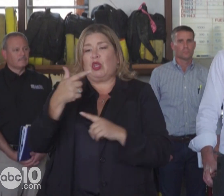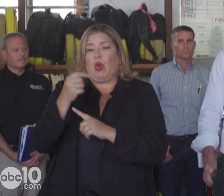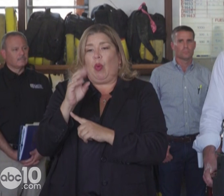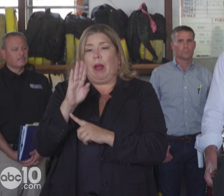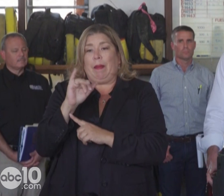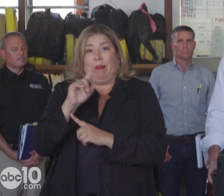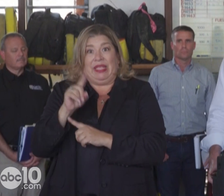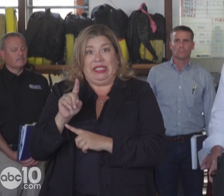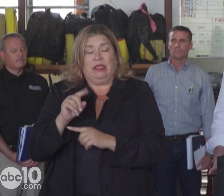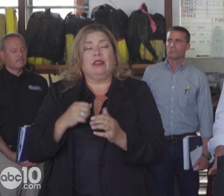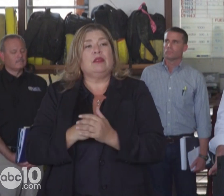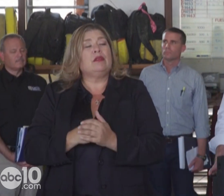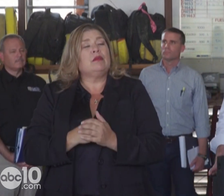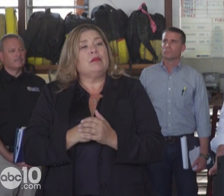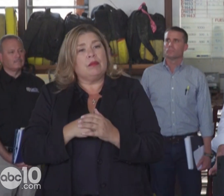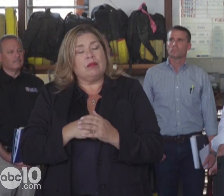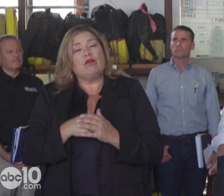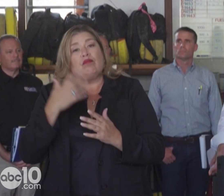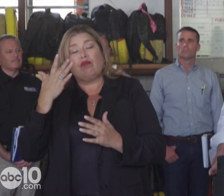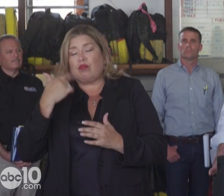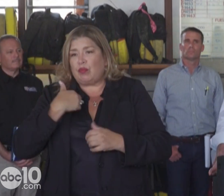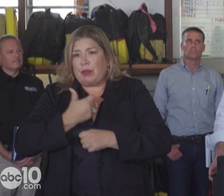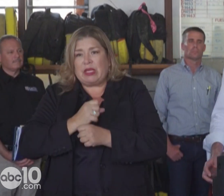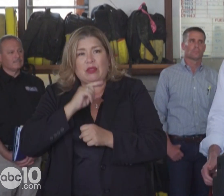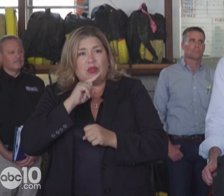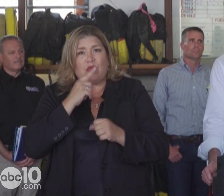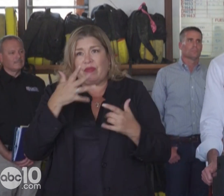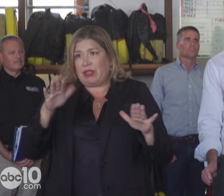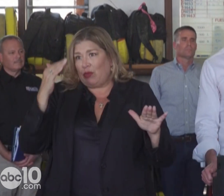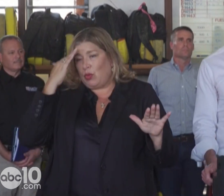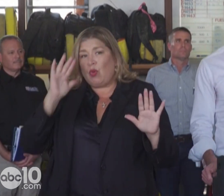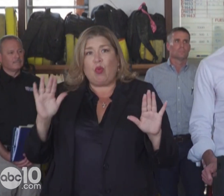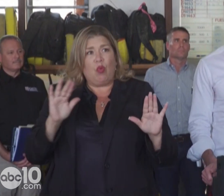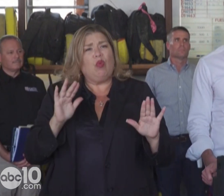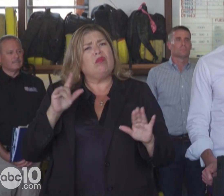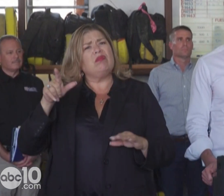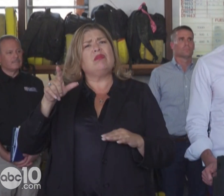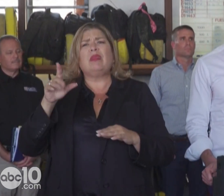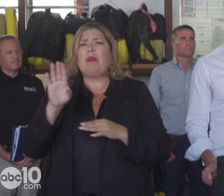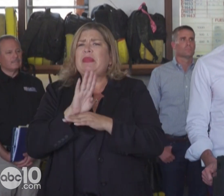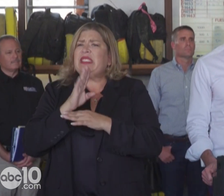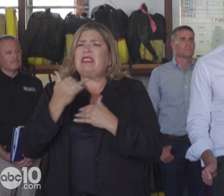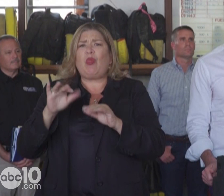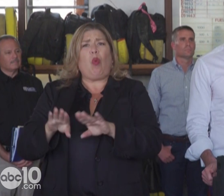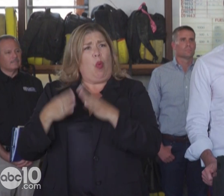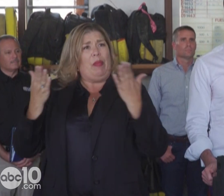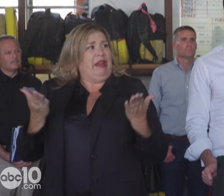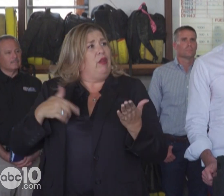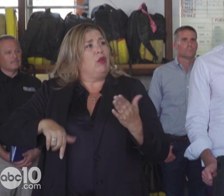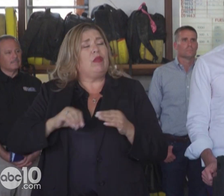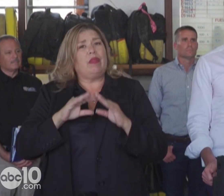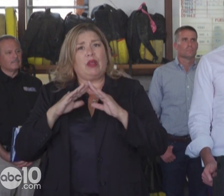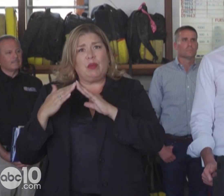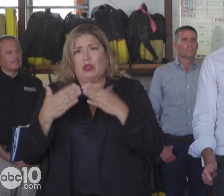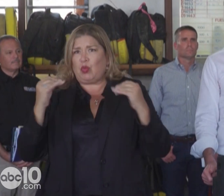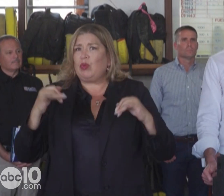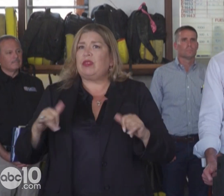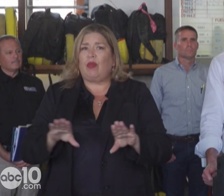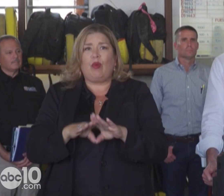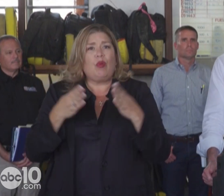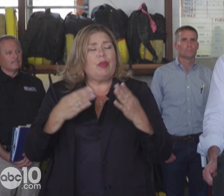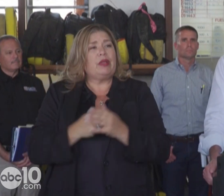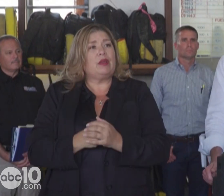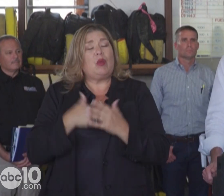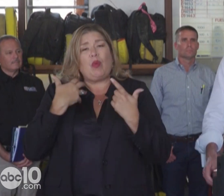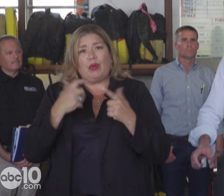GoBiz, to make sure that people are aware that people are still open for business in this community, that